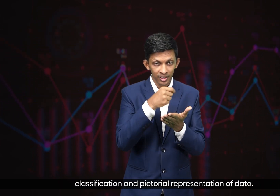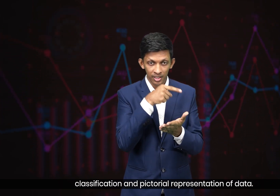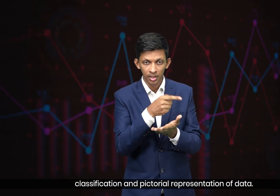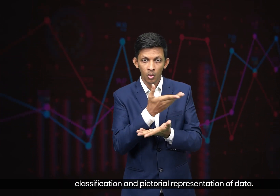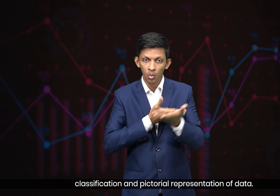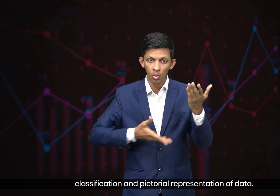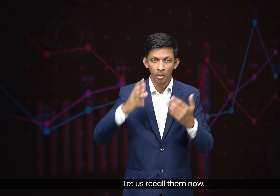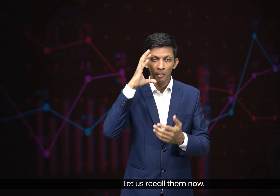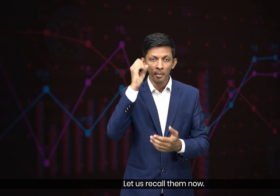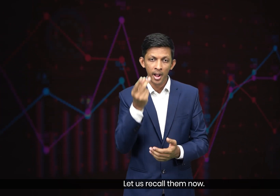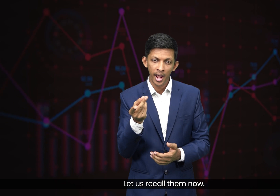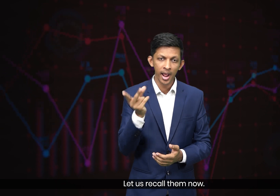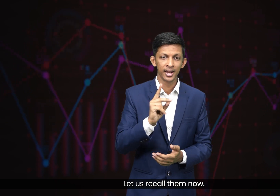data. Let us recall them now.